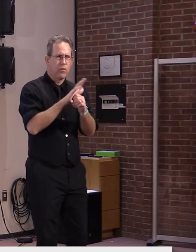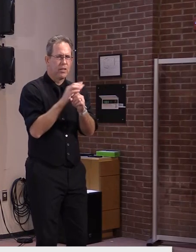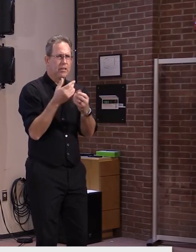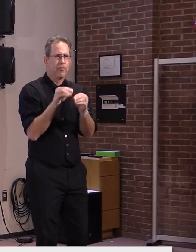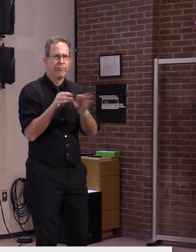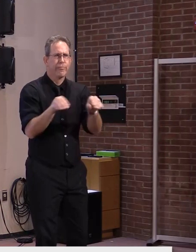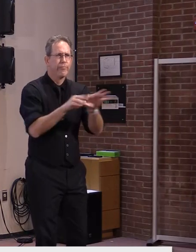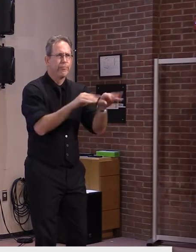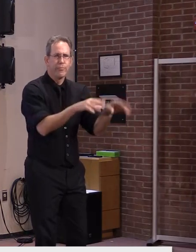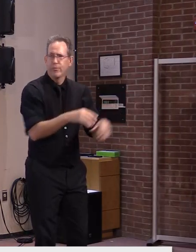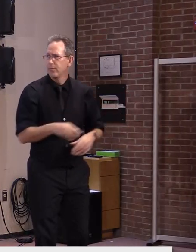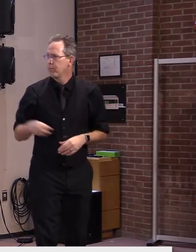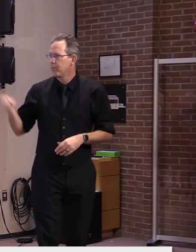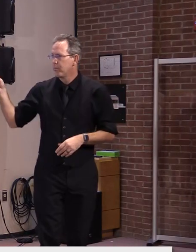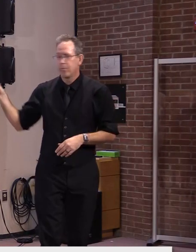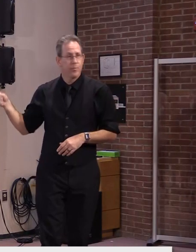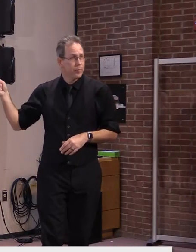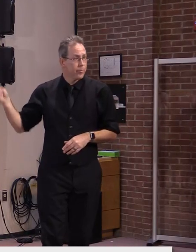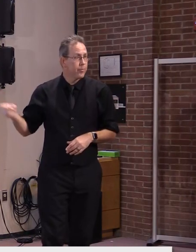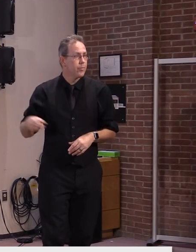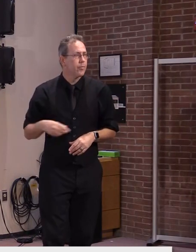next report. Thanks, Mike.